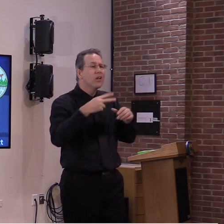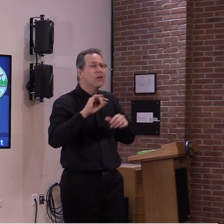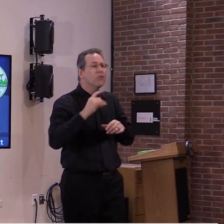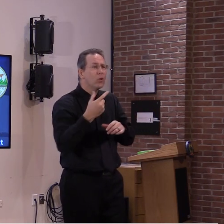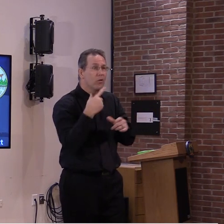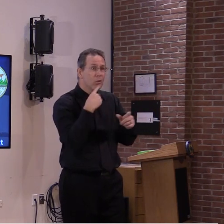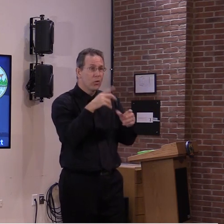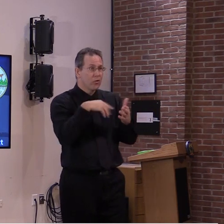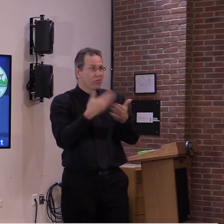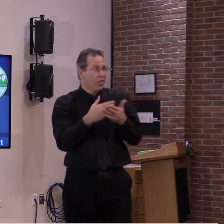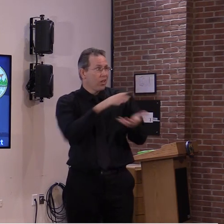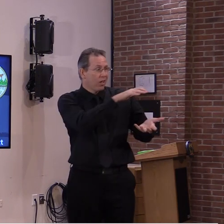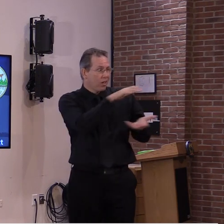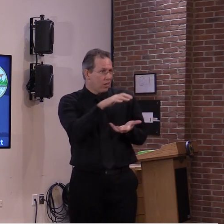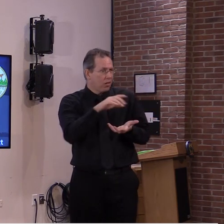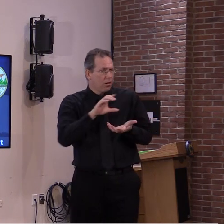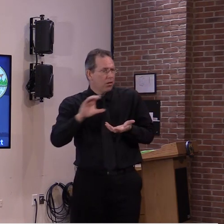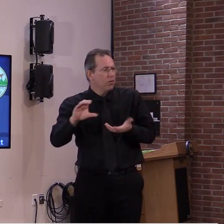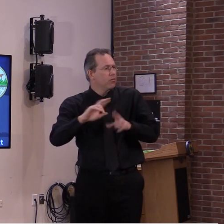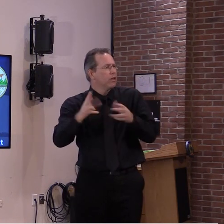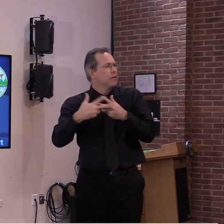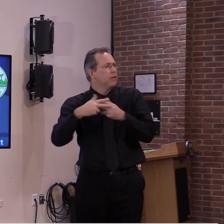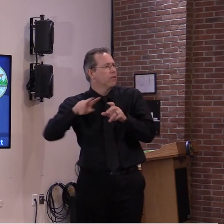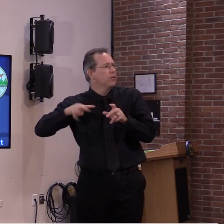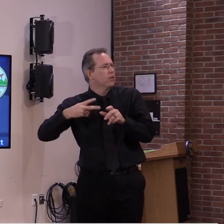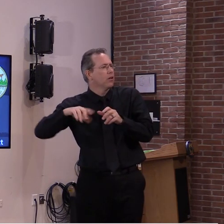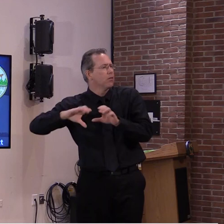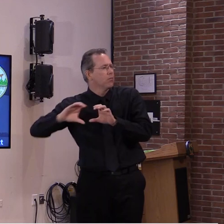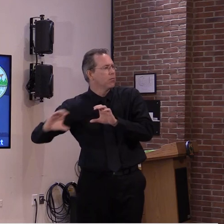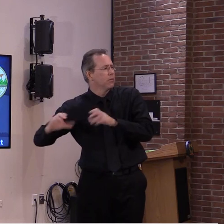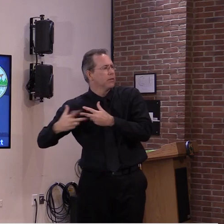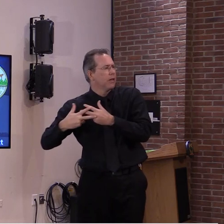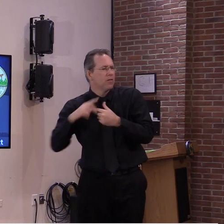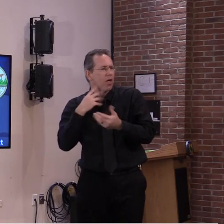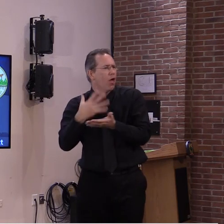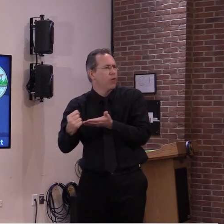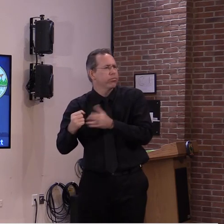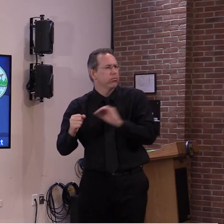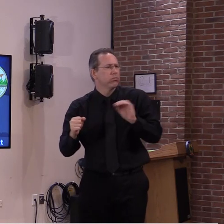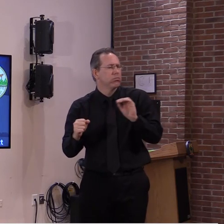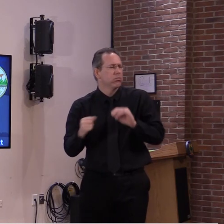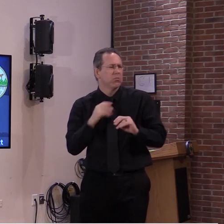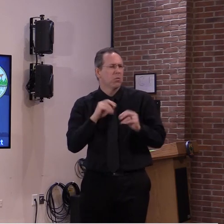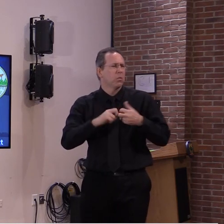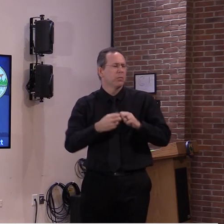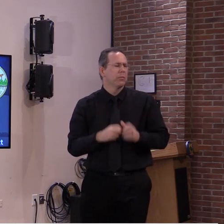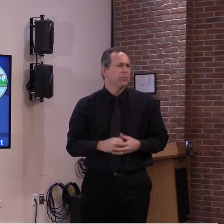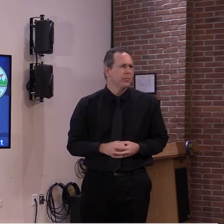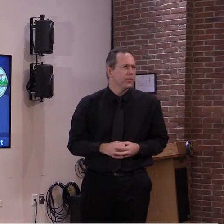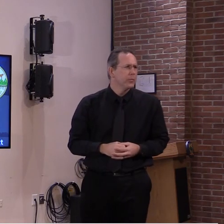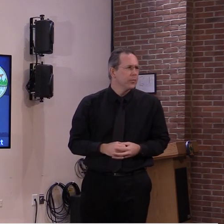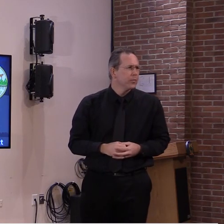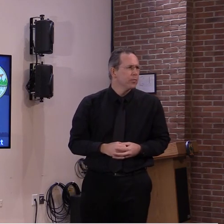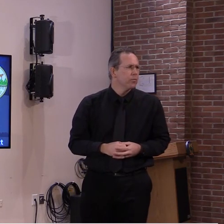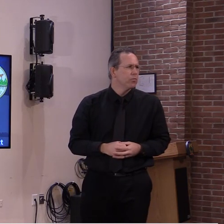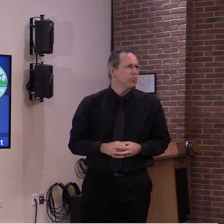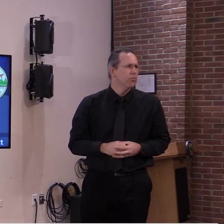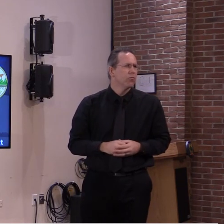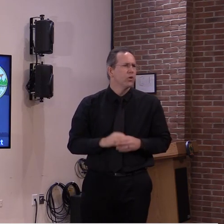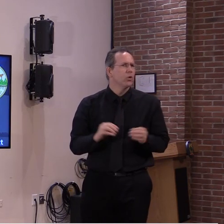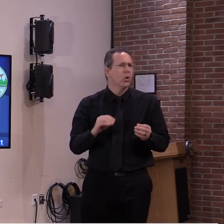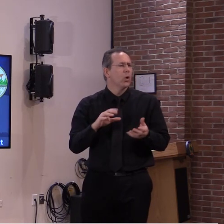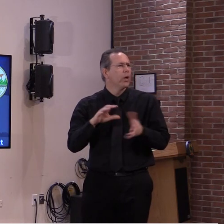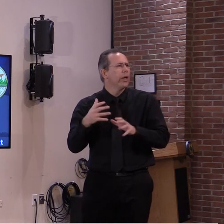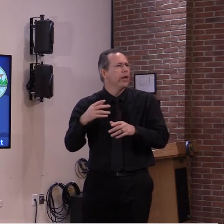anything? That's correct. Yeah. Dr. Levine is shaking his head yes. There will be no disruption in the second dose.